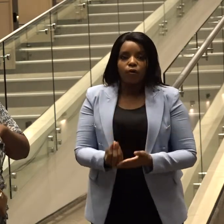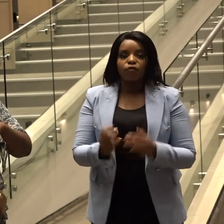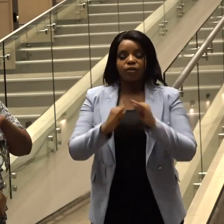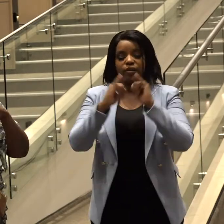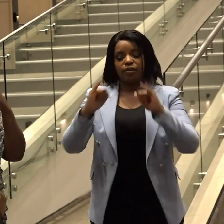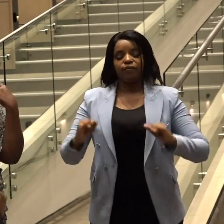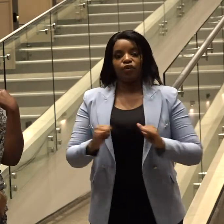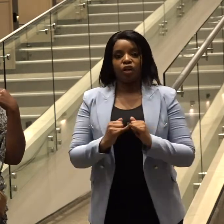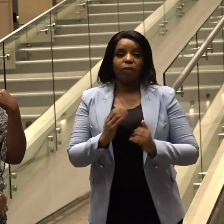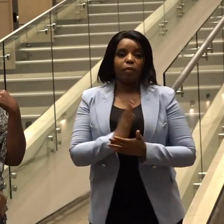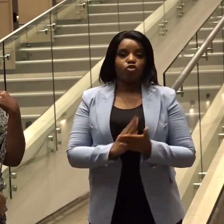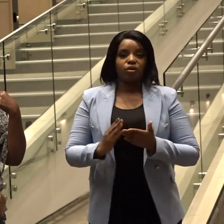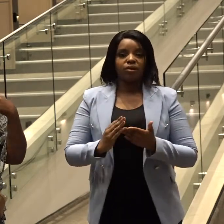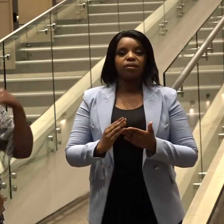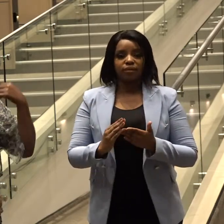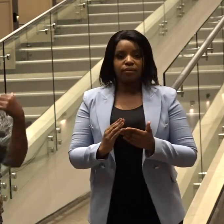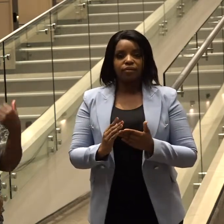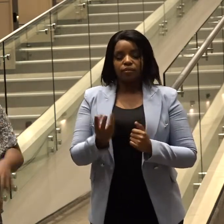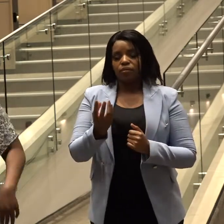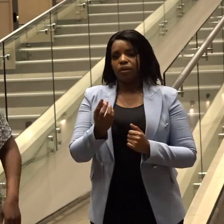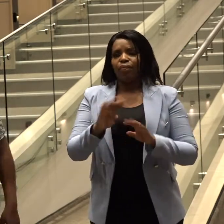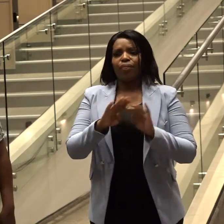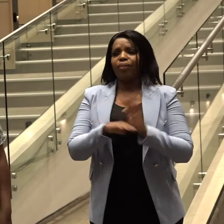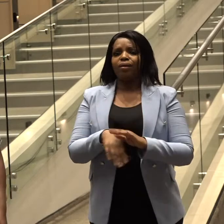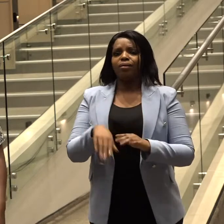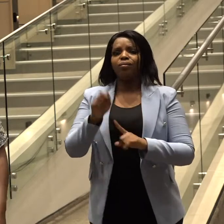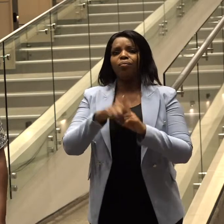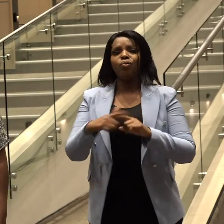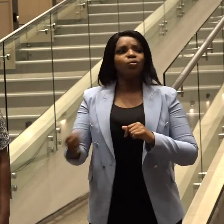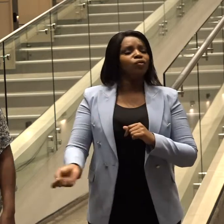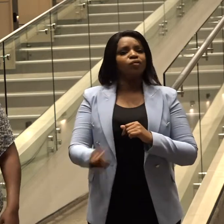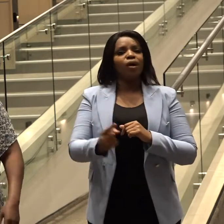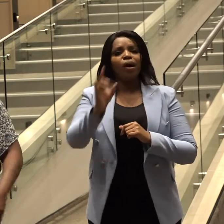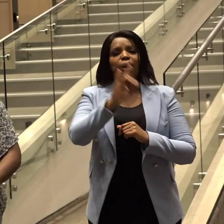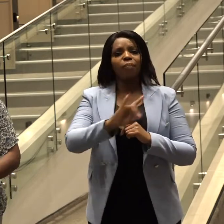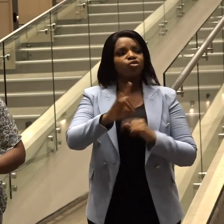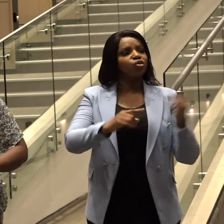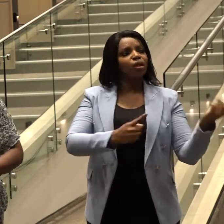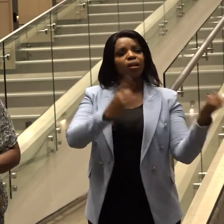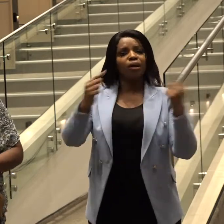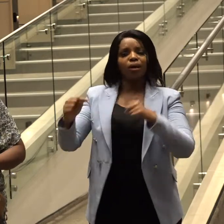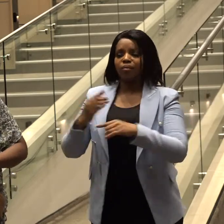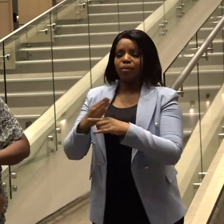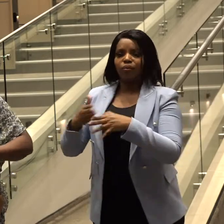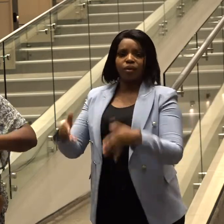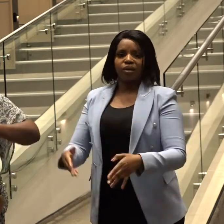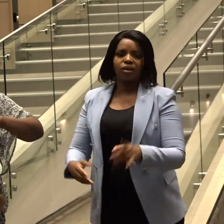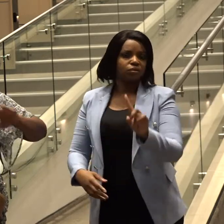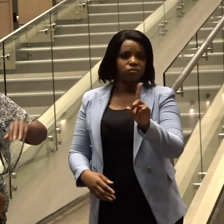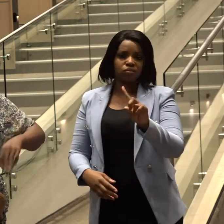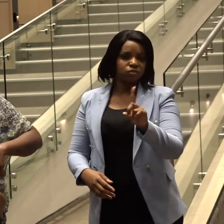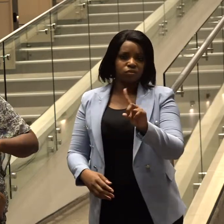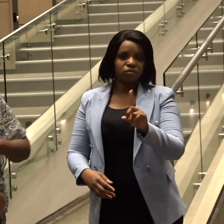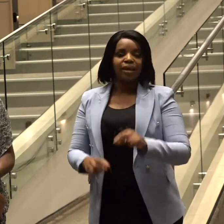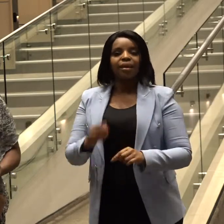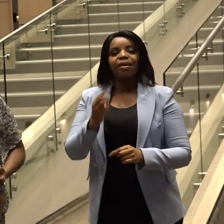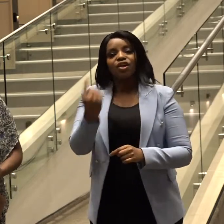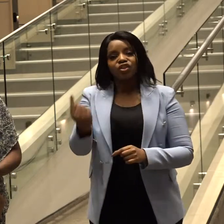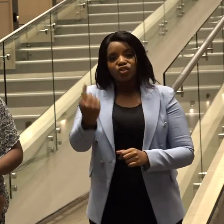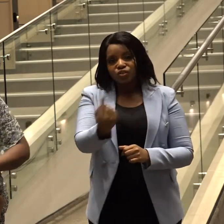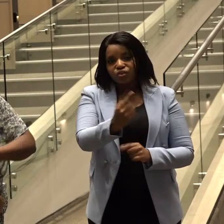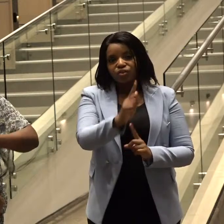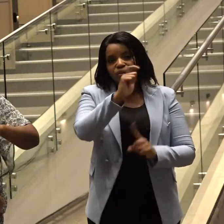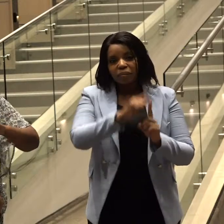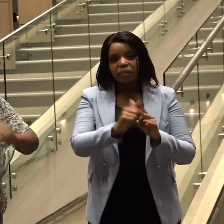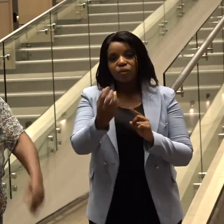then then bring us someone who's from Muhammad start to come at work like each and every section each and everyone who've got